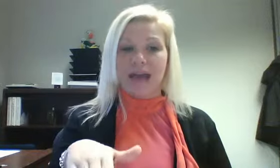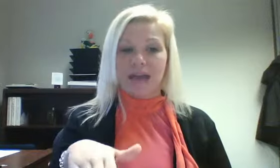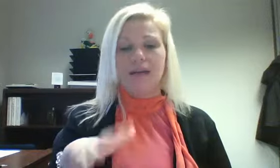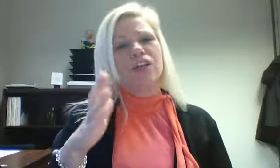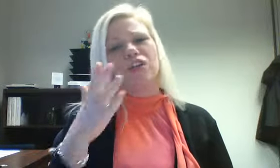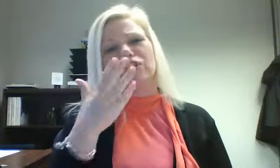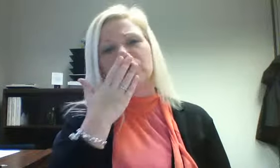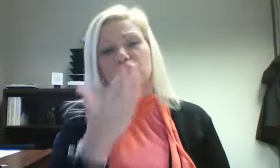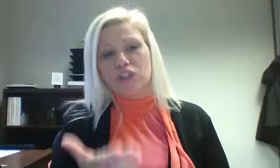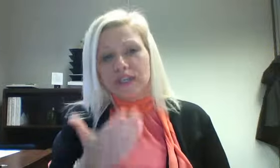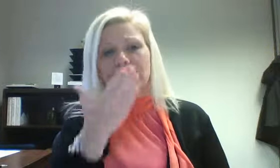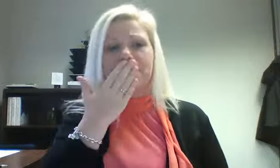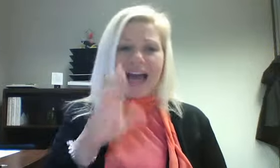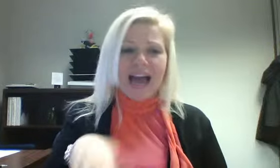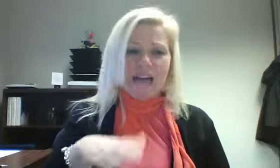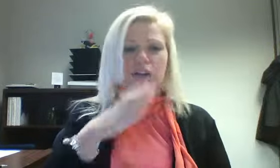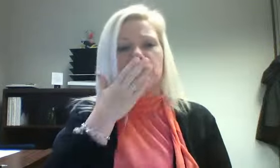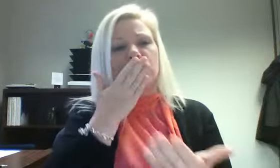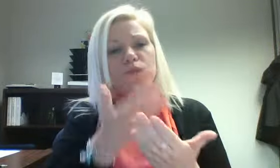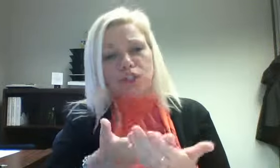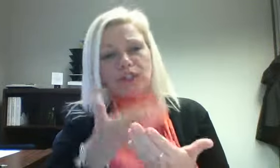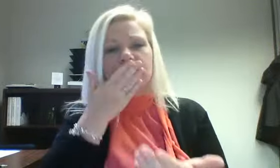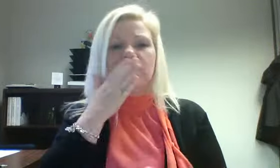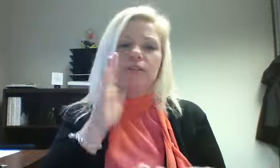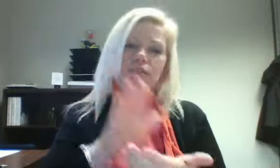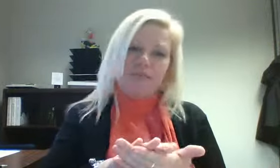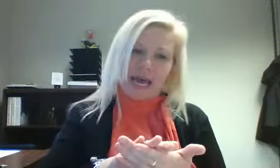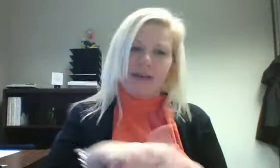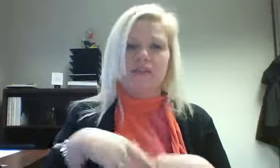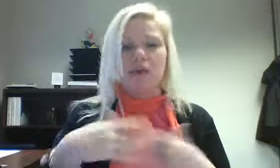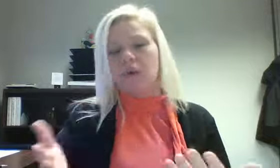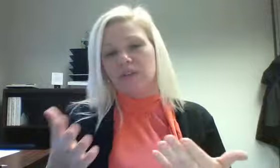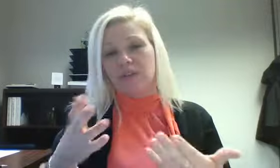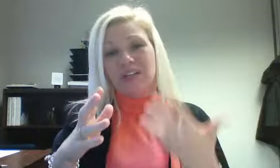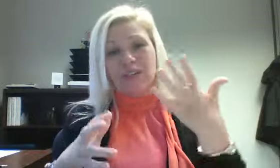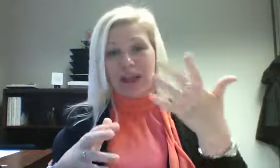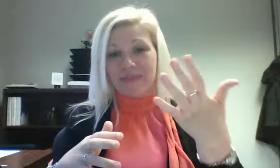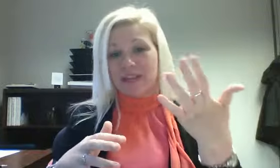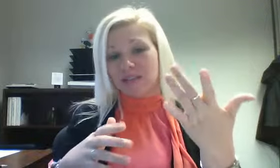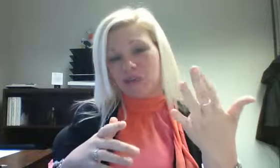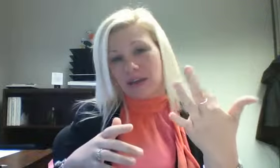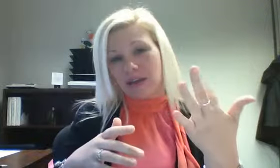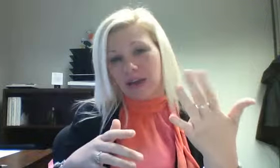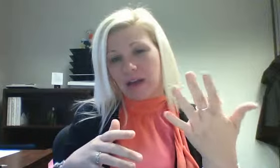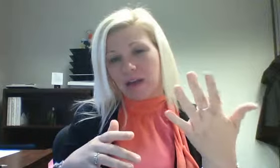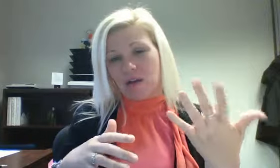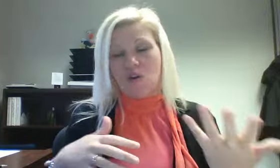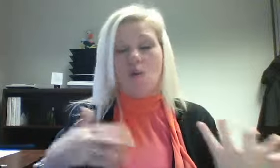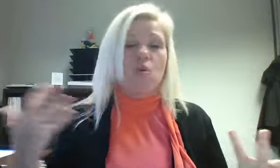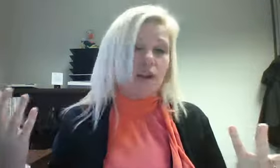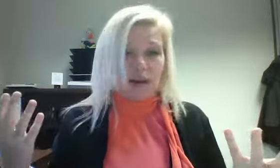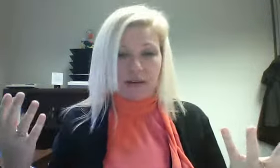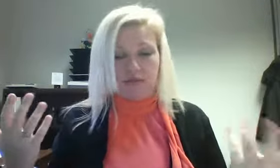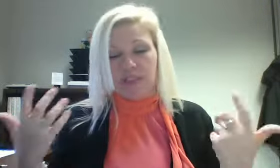Bad. You can do good, bad, you can do good, you can do bad. So you can either have that supporting hand or not. It really